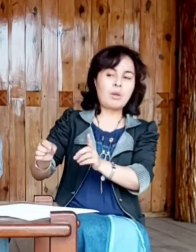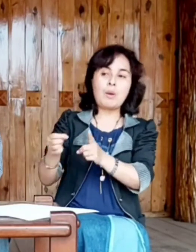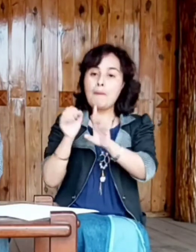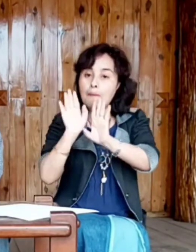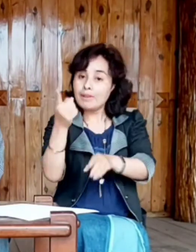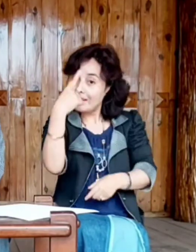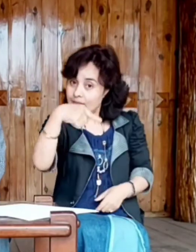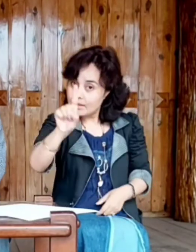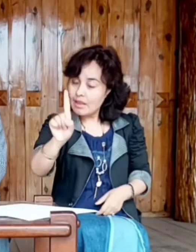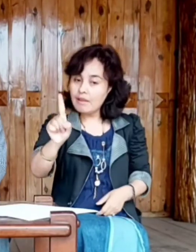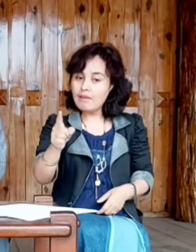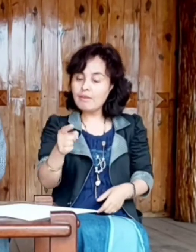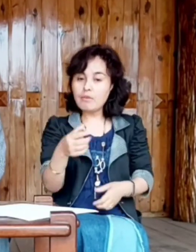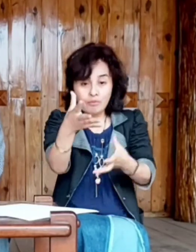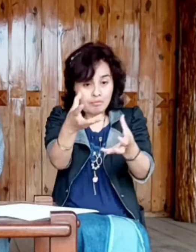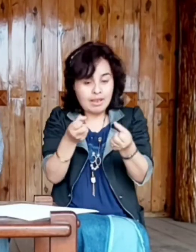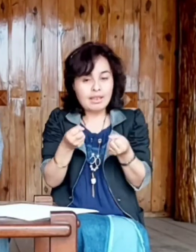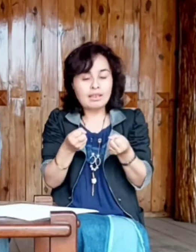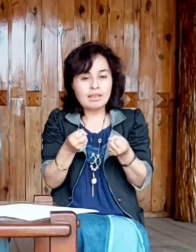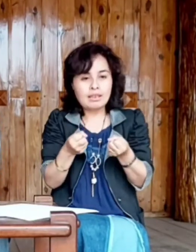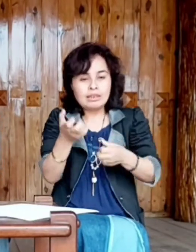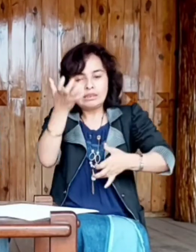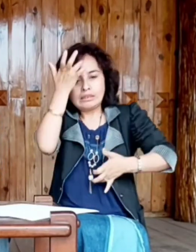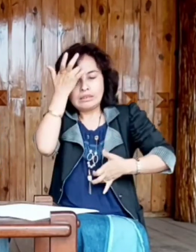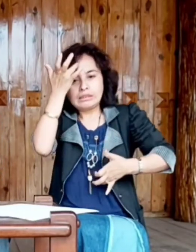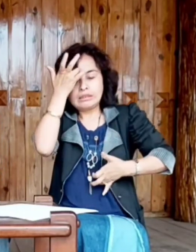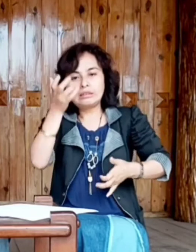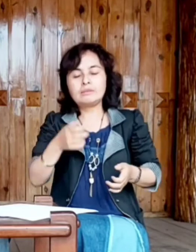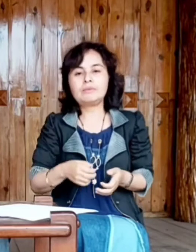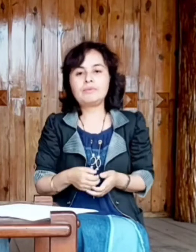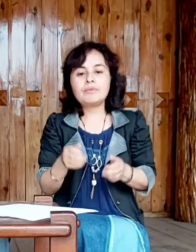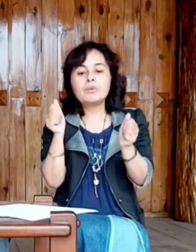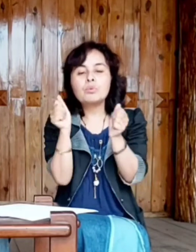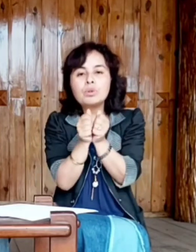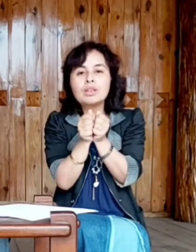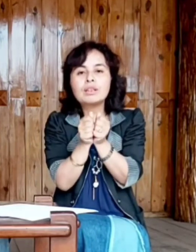yourself from getting contaminated with